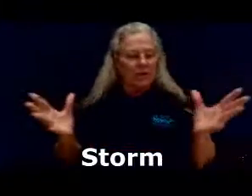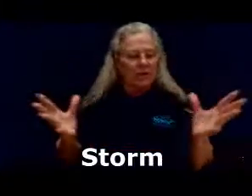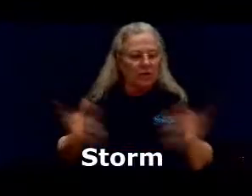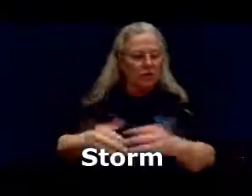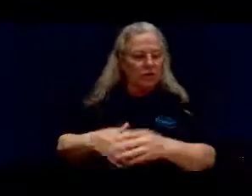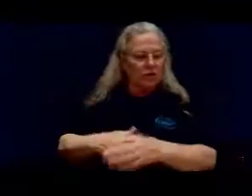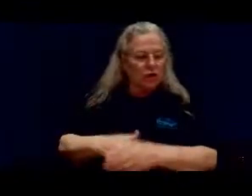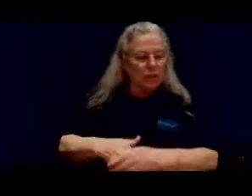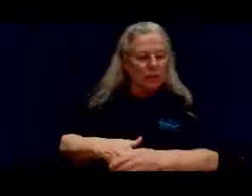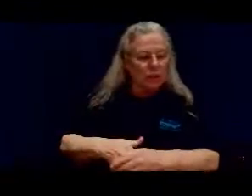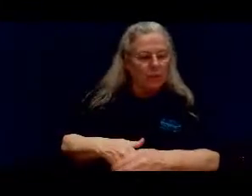That's your storm.